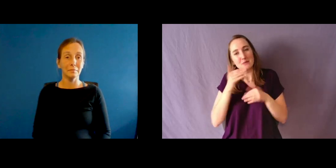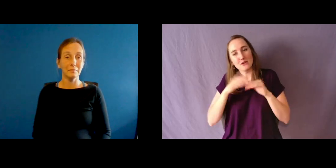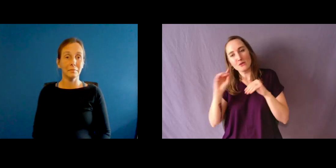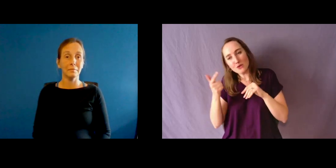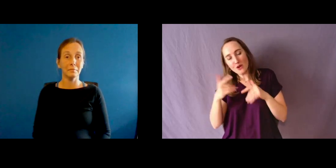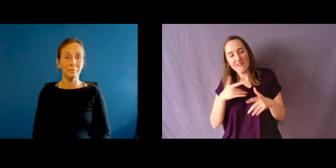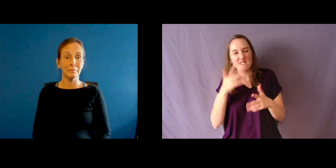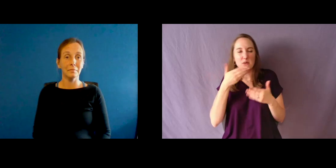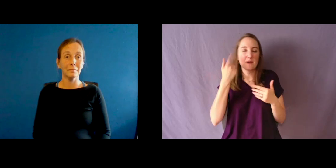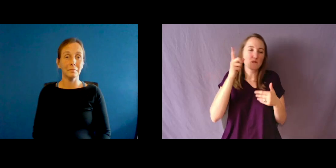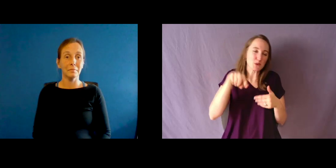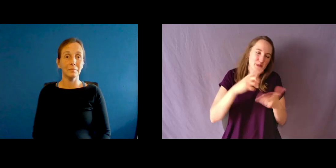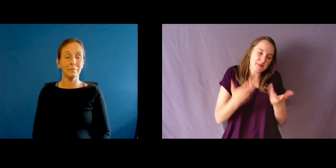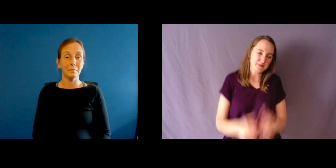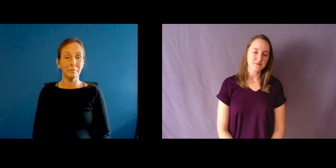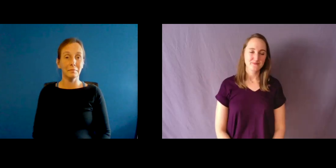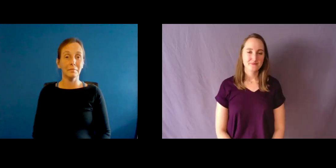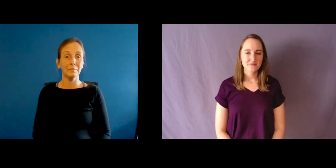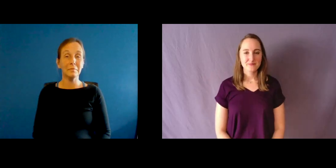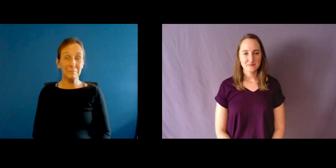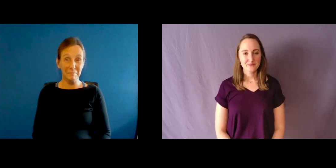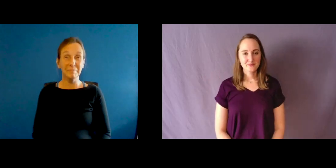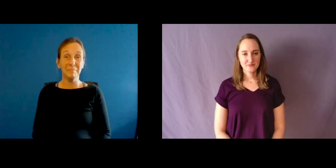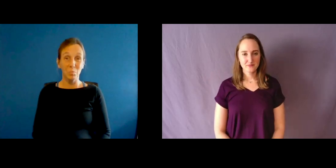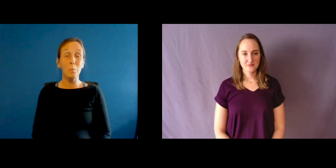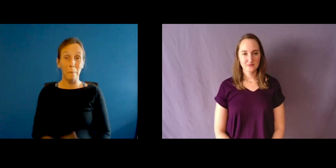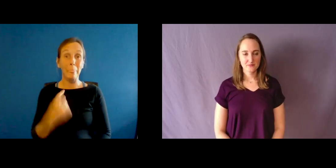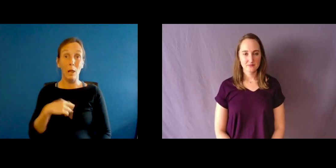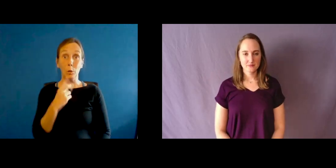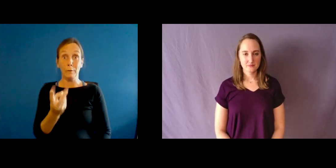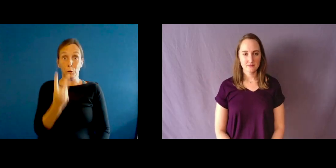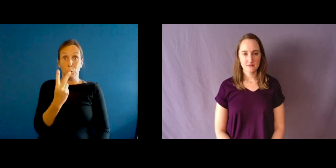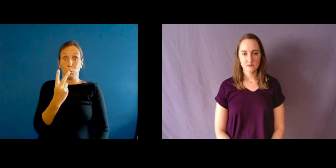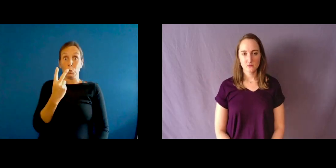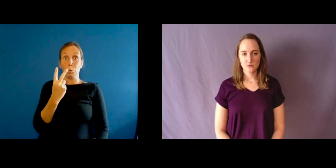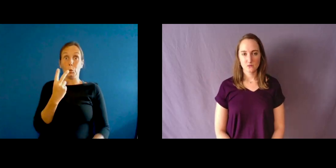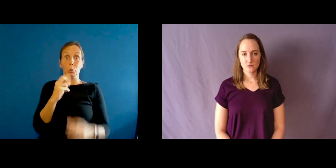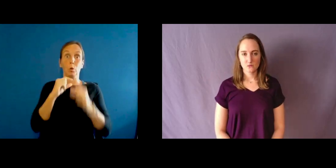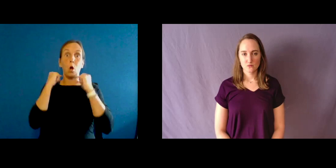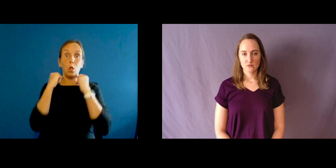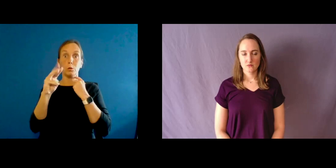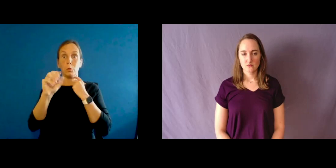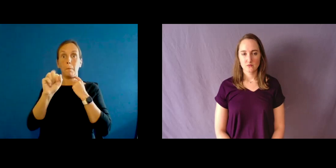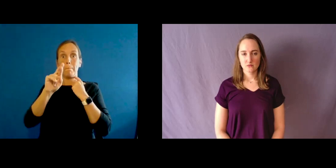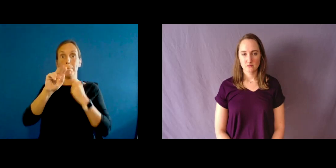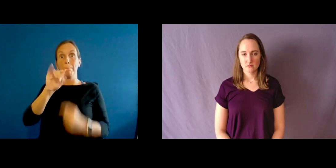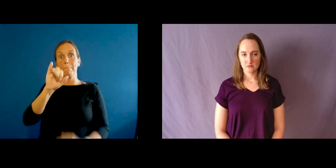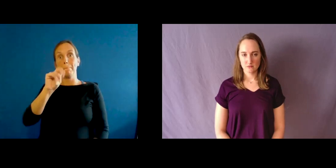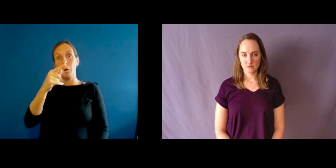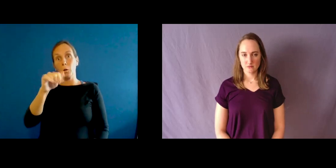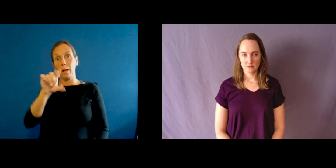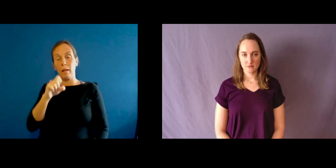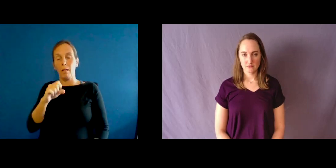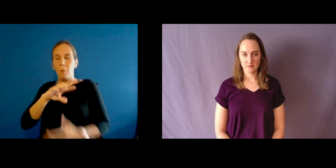for you, that kind of good stuff. Yeah, we have 2 right now, 2 martingale collars. I have 6 dogs at